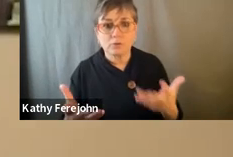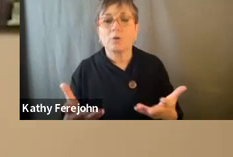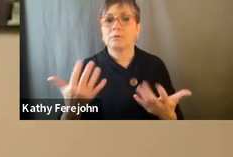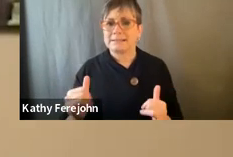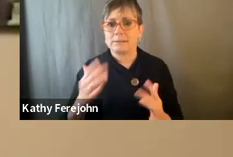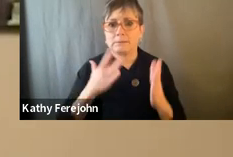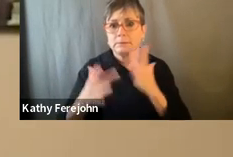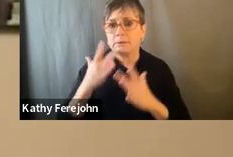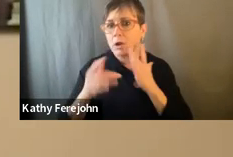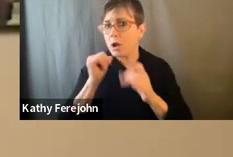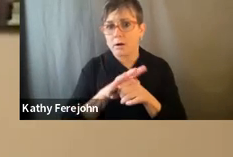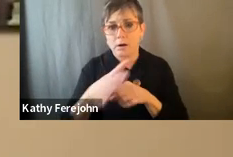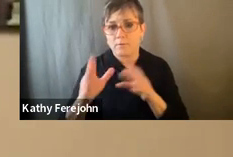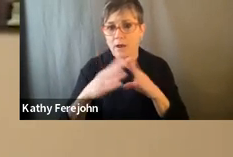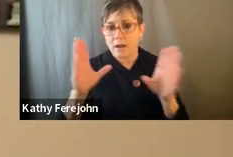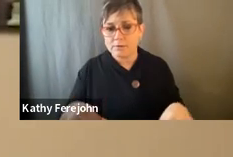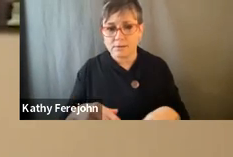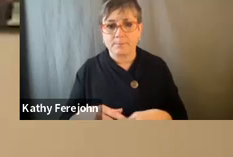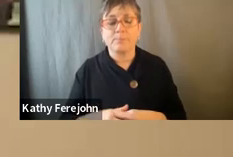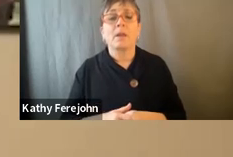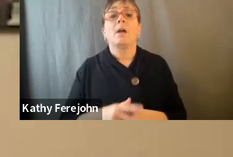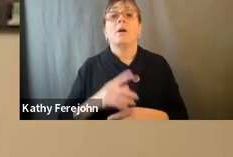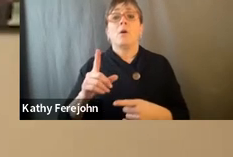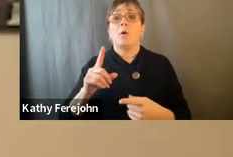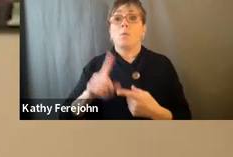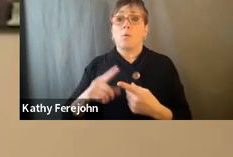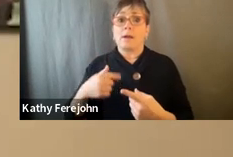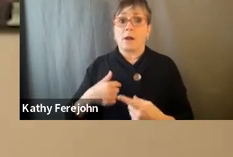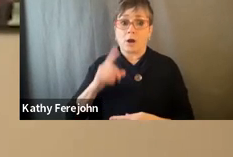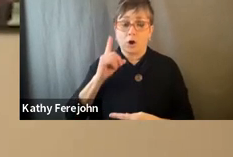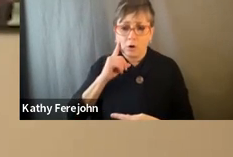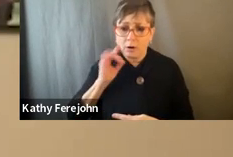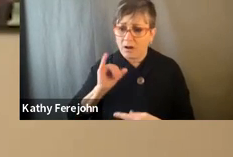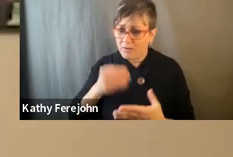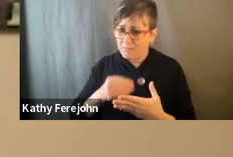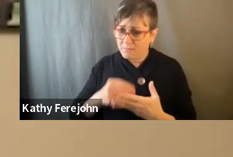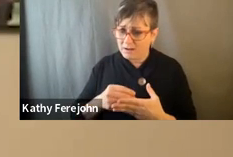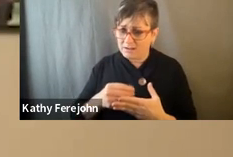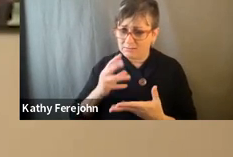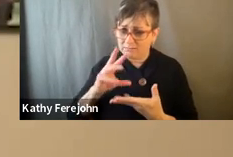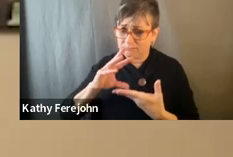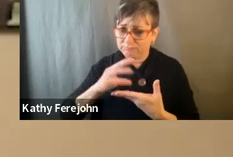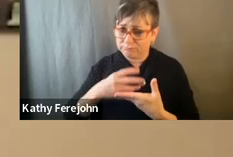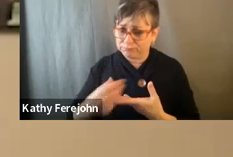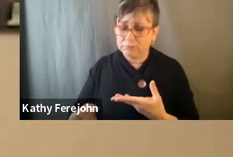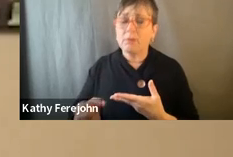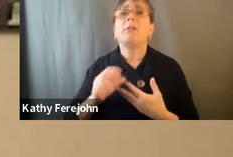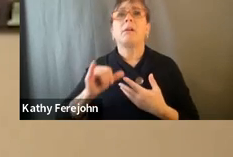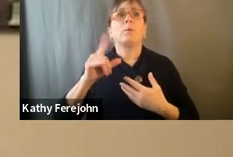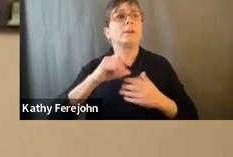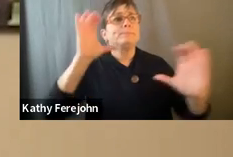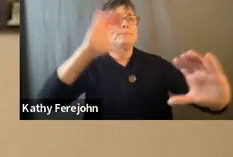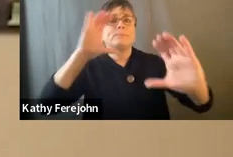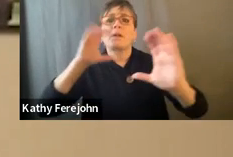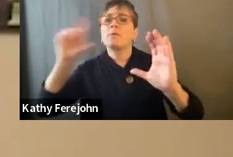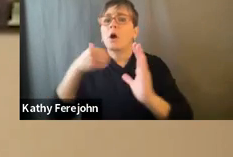populations. When learning about the depletion of the funding, it became critical for legislative intervention to find a source of funding for